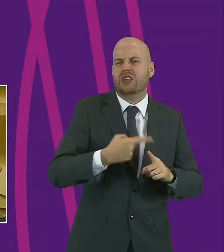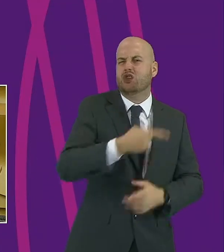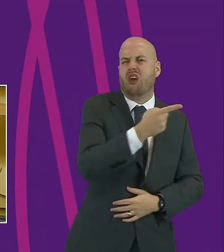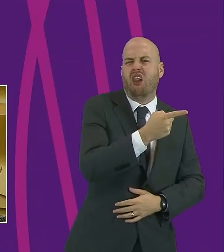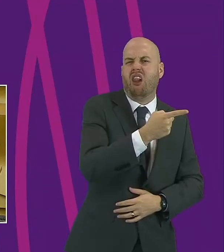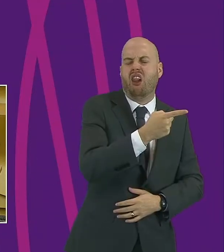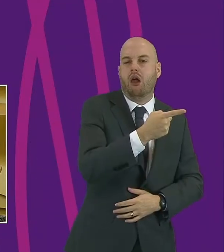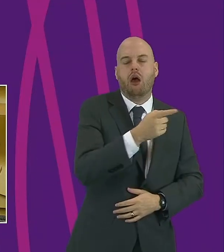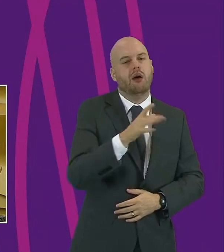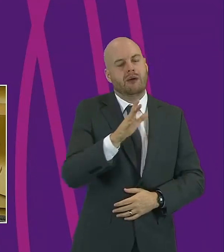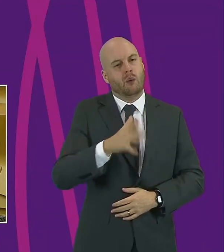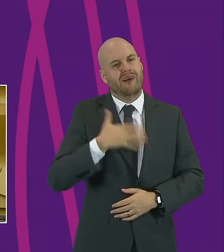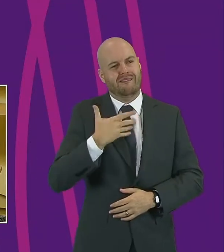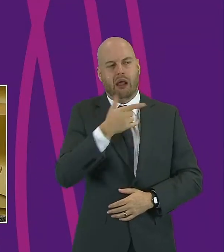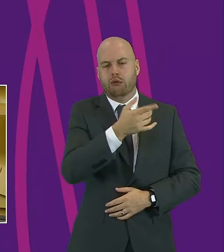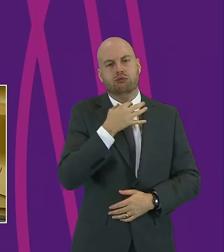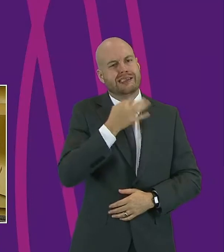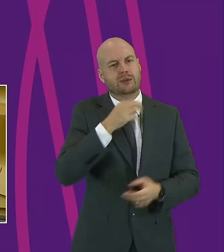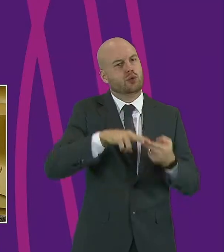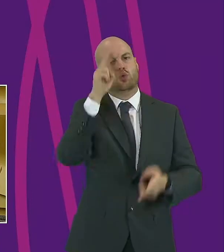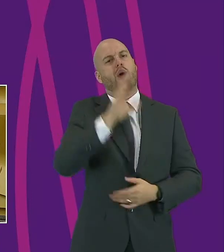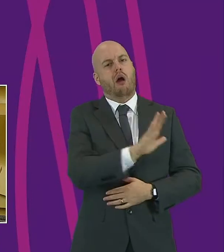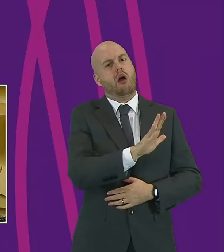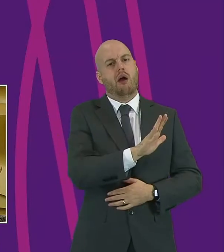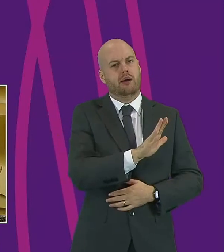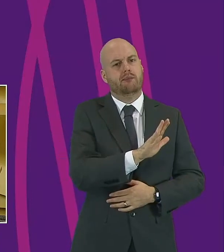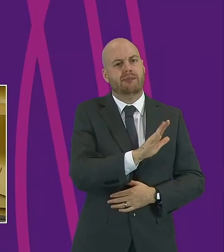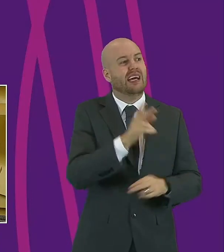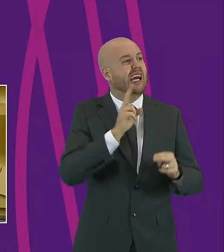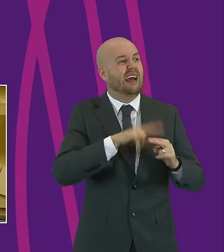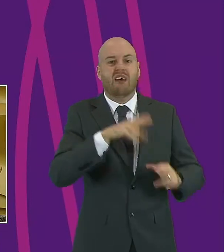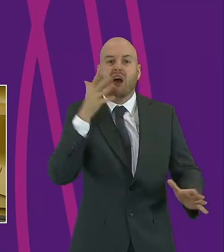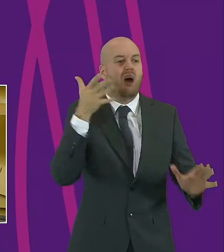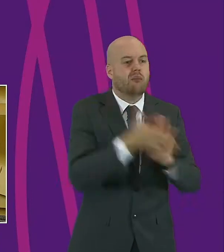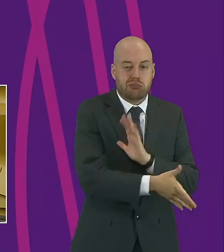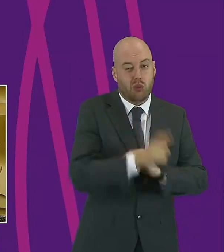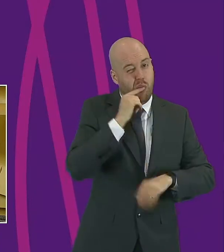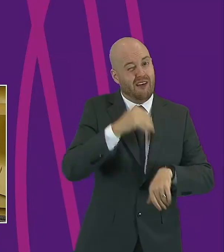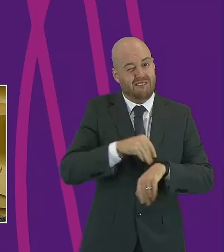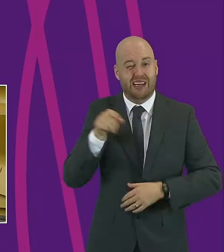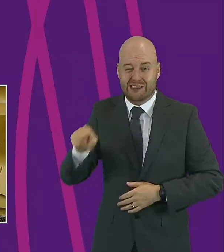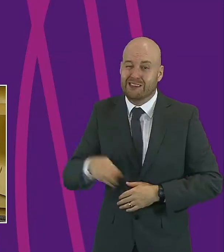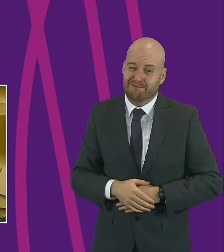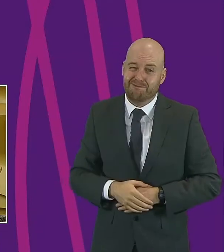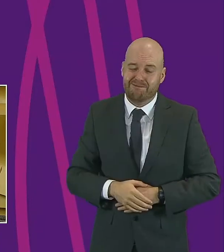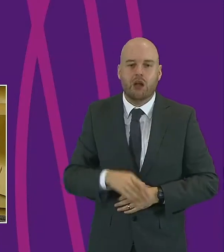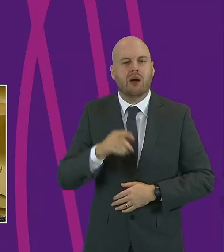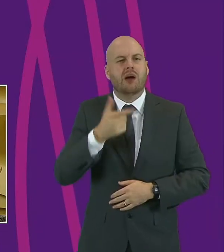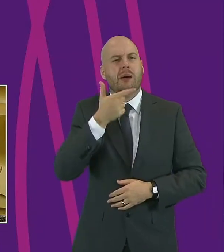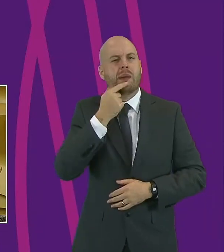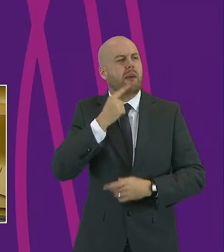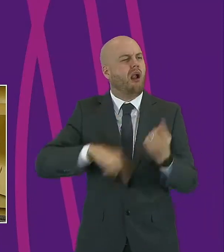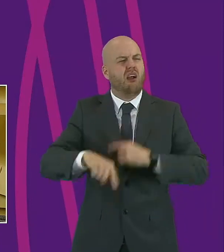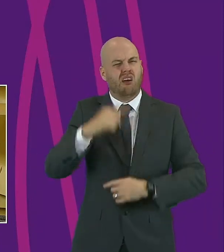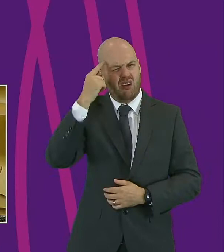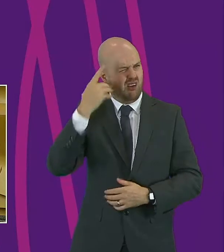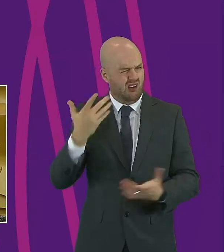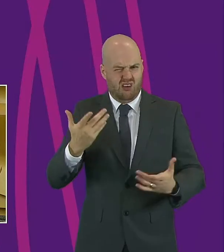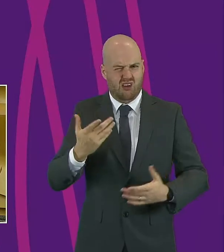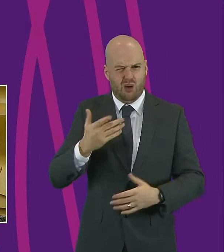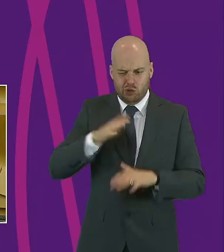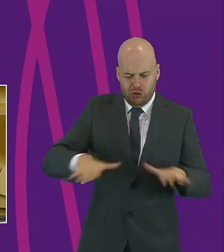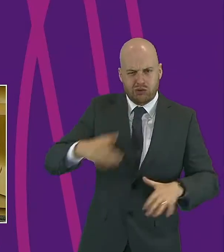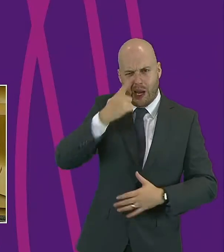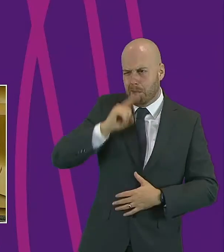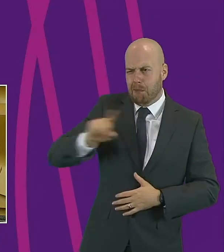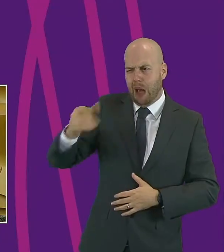but they can't go to the office, and that might seem like an inconsistency. But that logic is back to front. It is because you cannot go to the